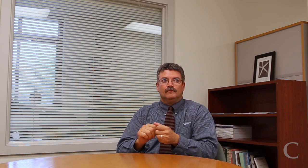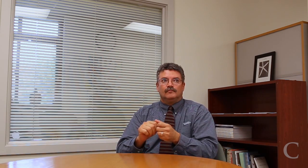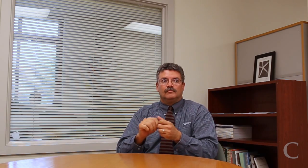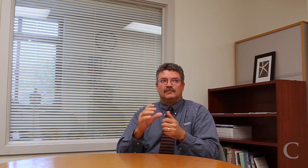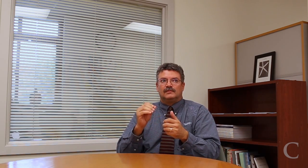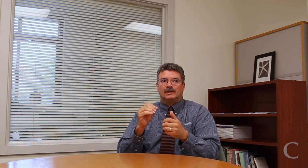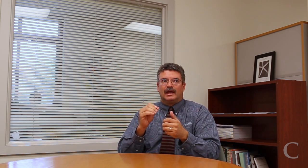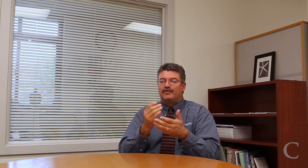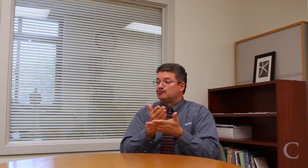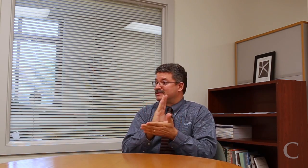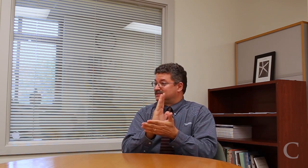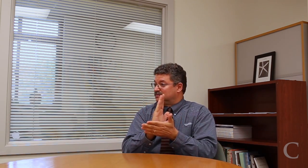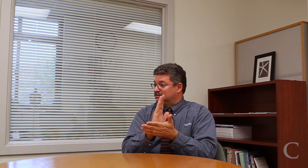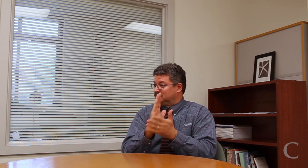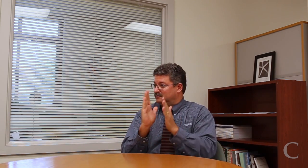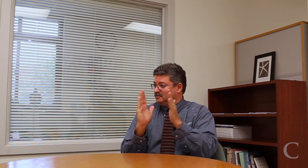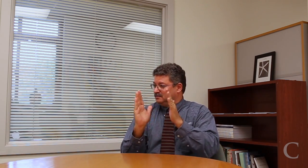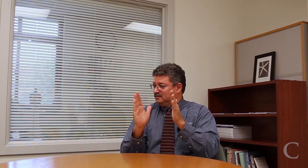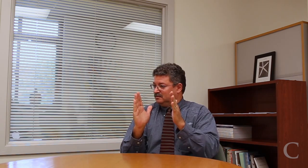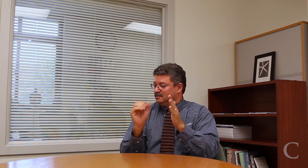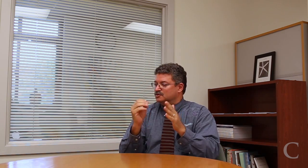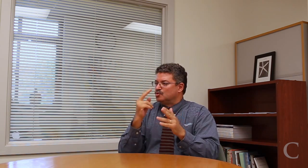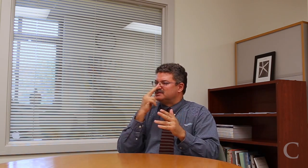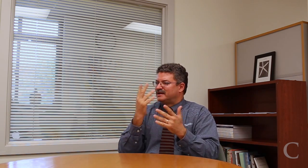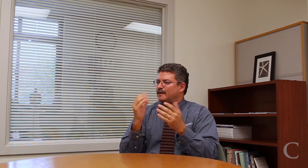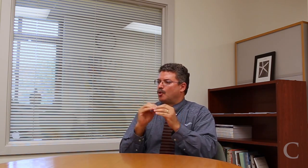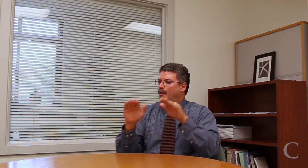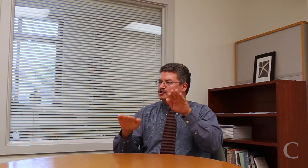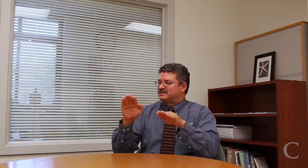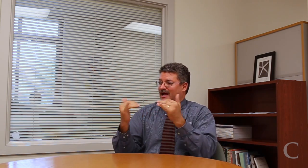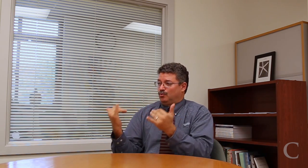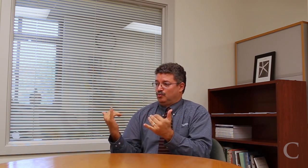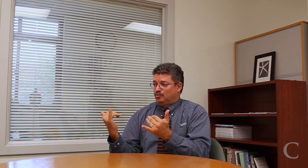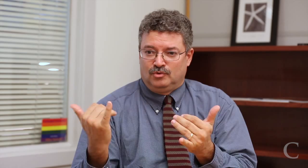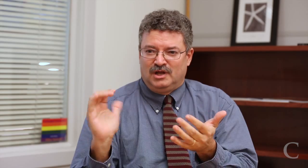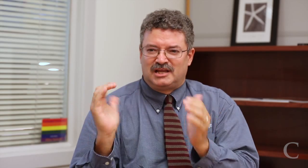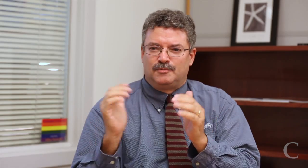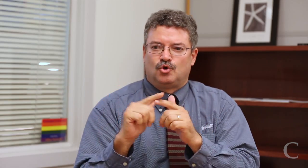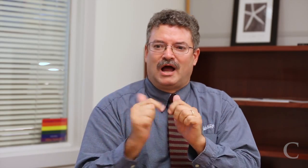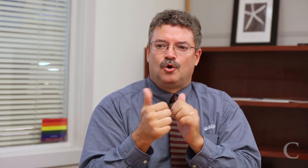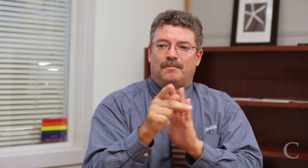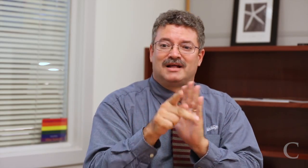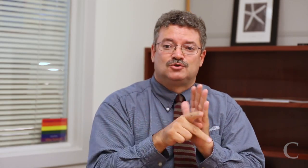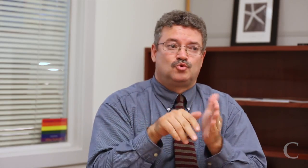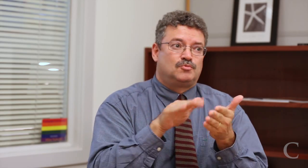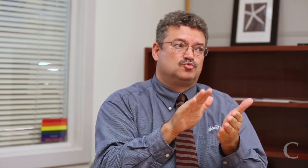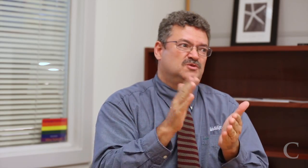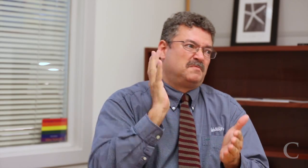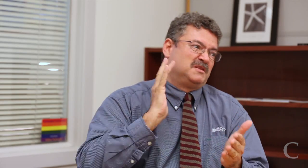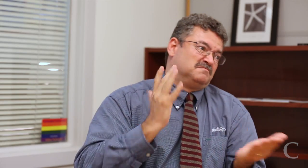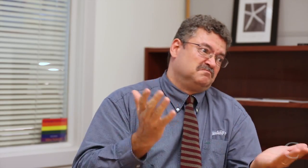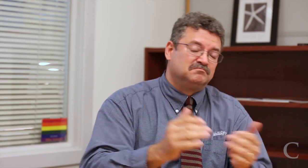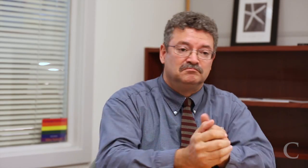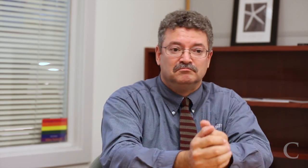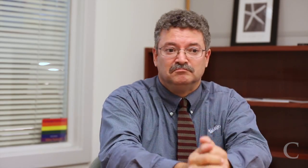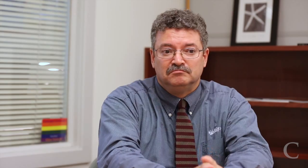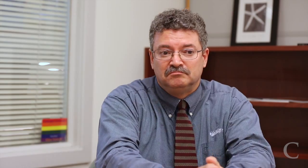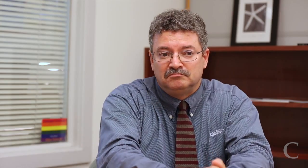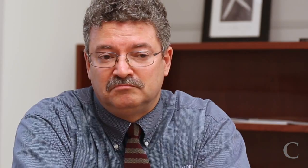to the victim and their rights. So it's much more balanced than the the